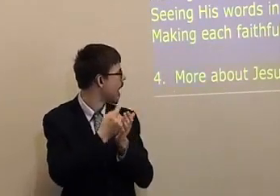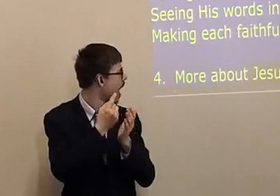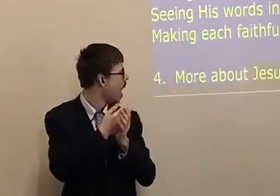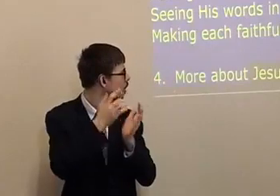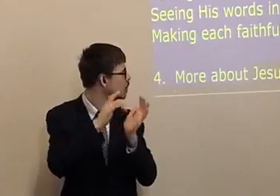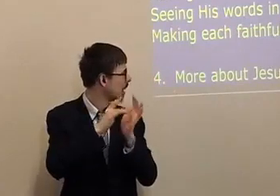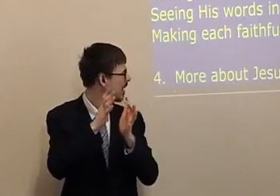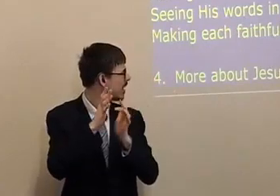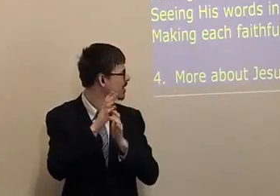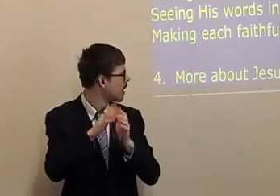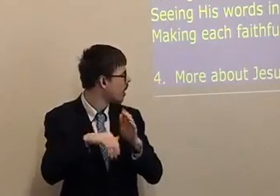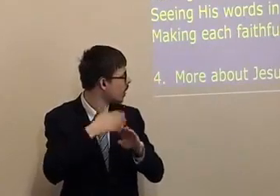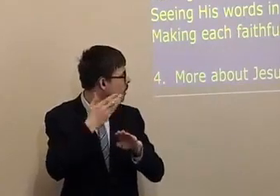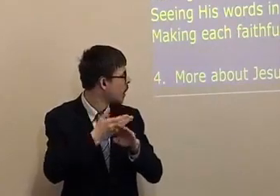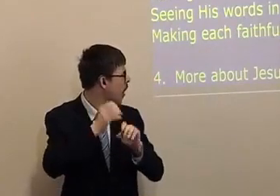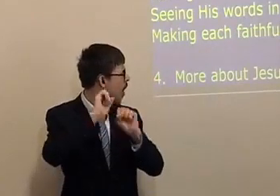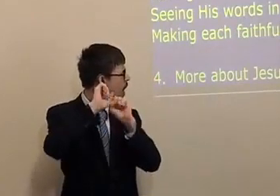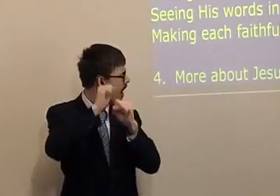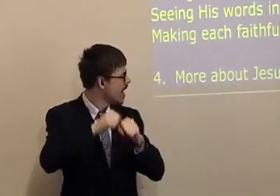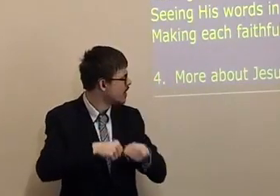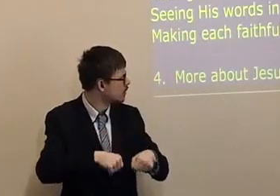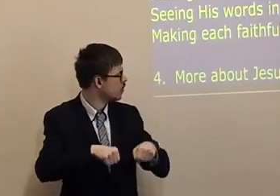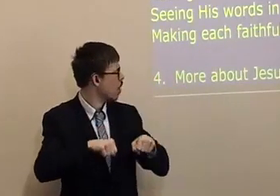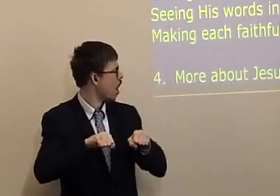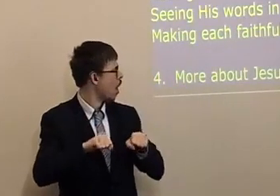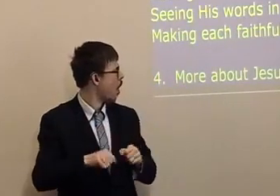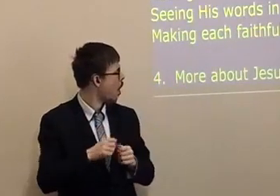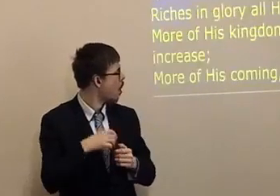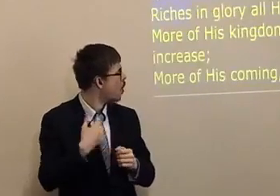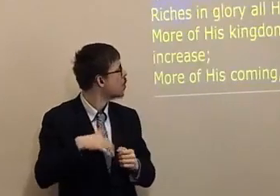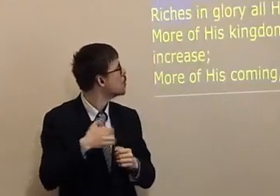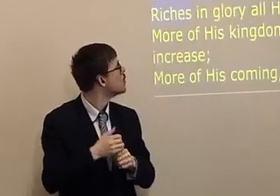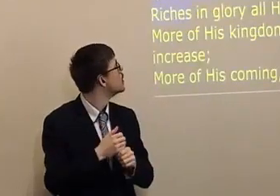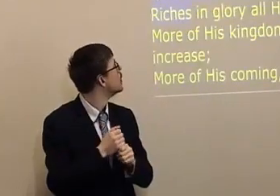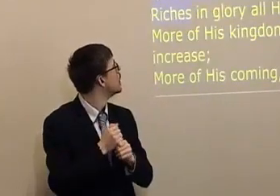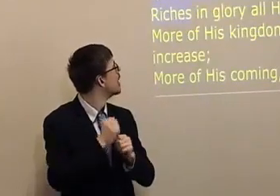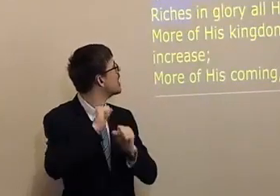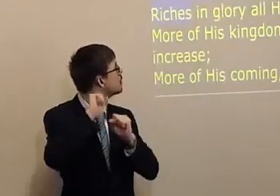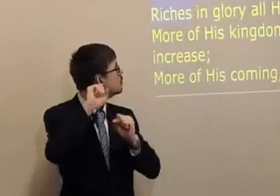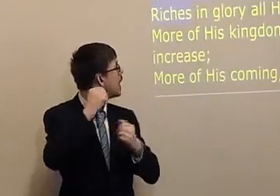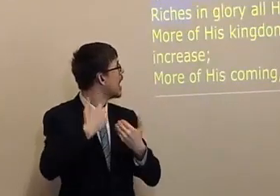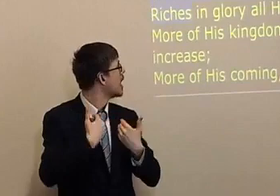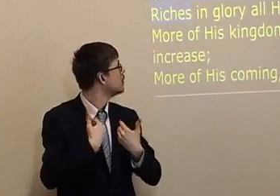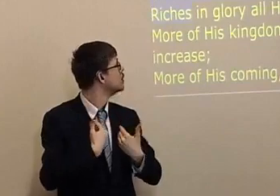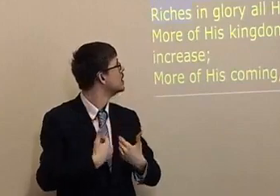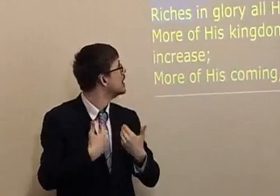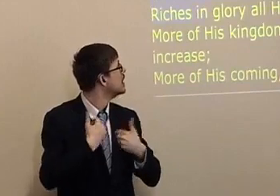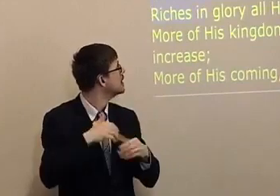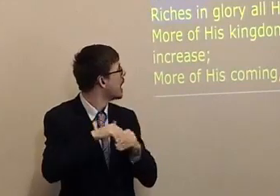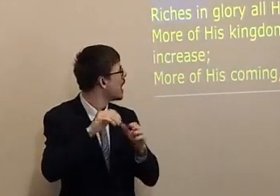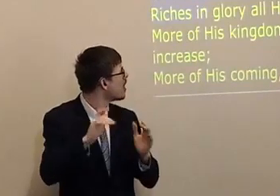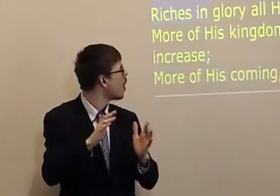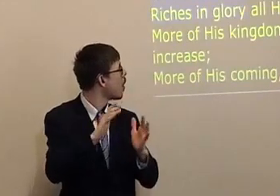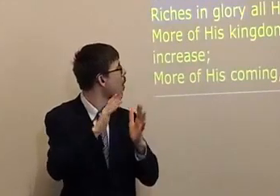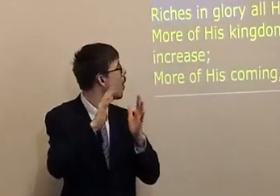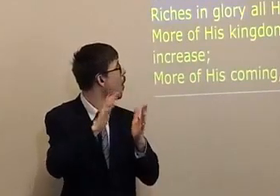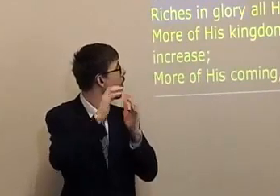For thy Jesus I feel good, rich in